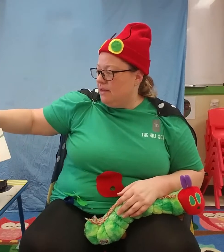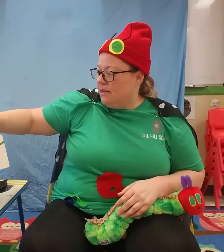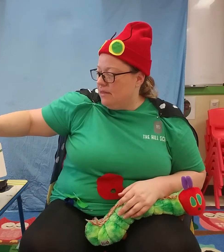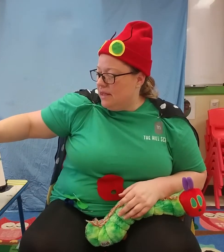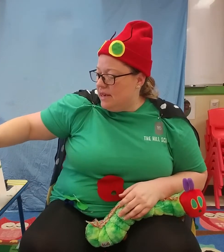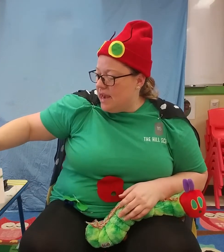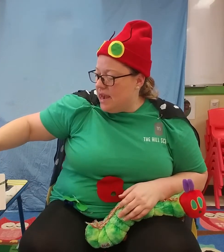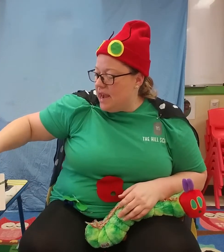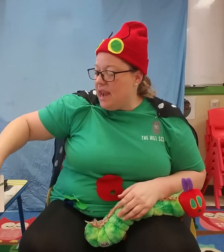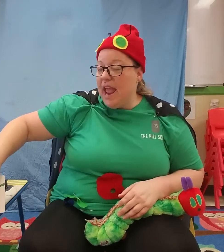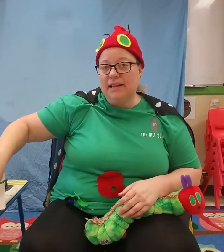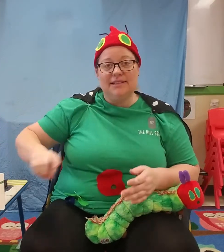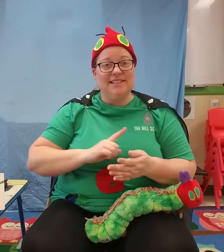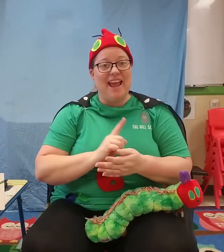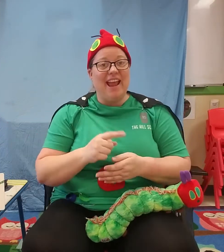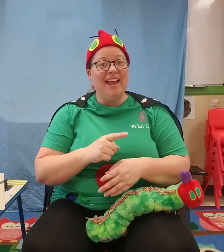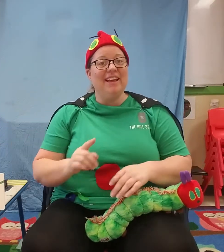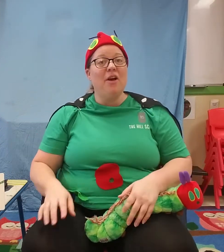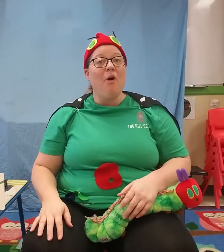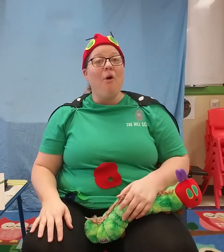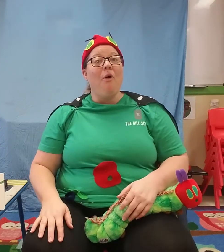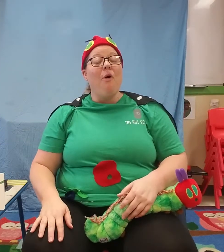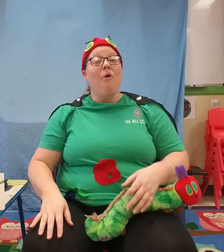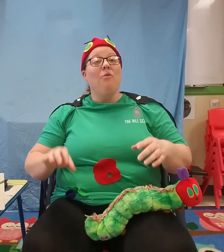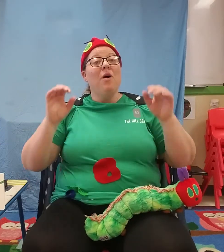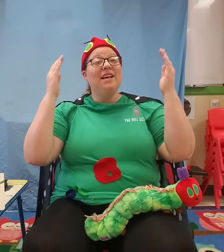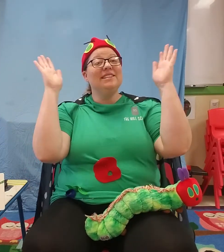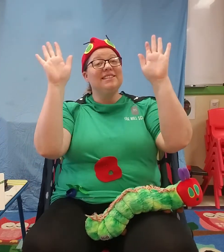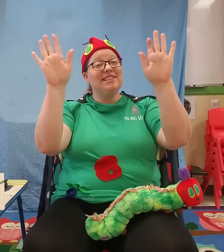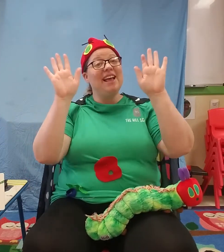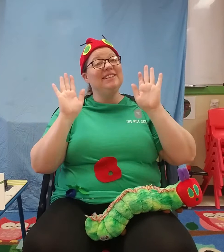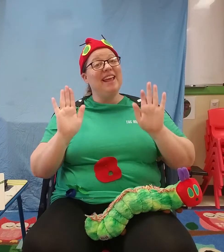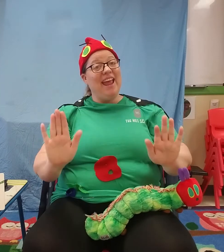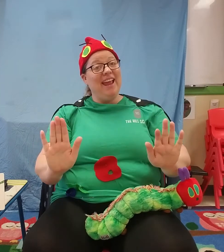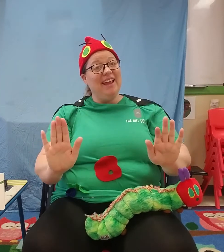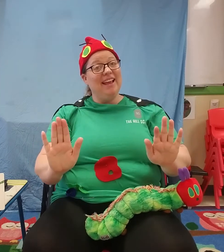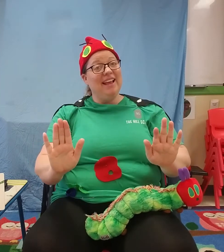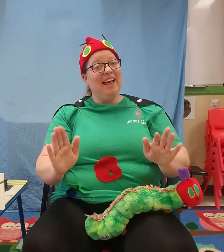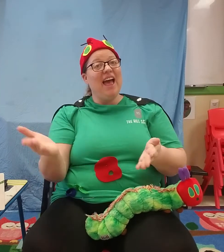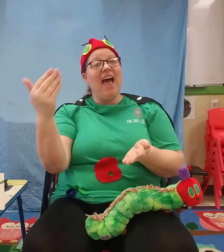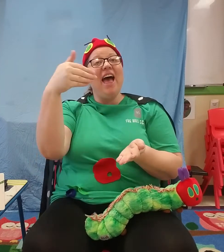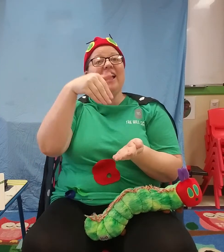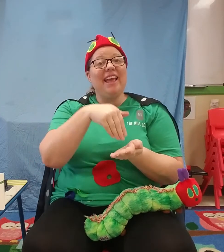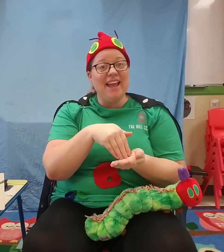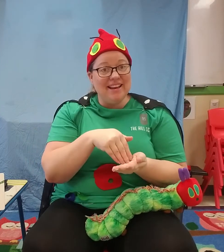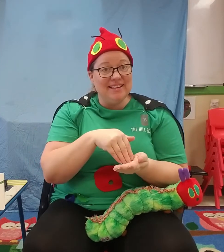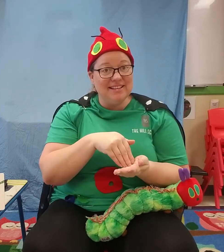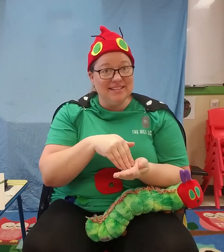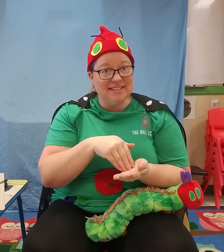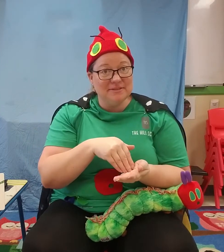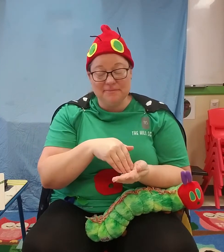The next day was Sunday again.